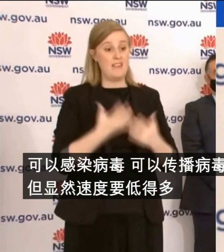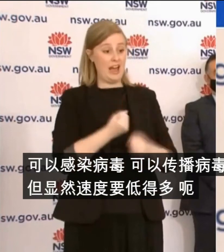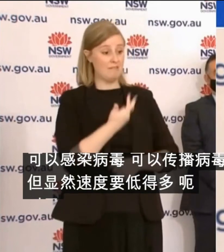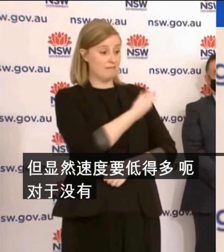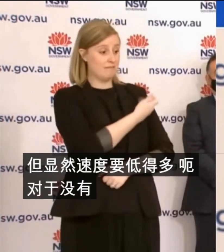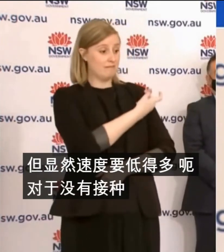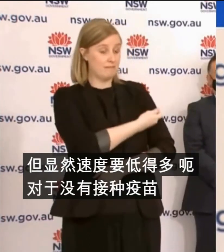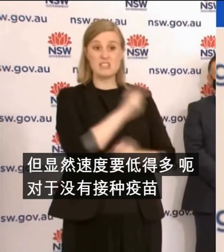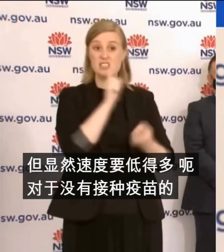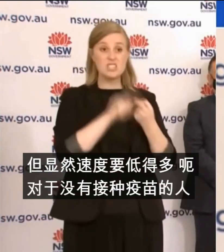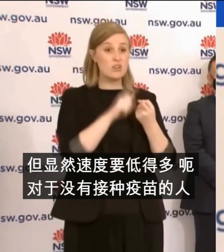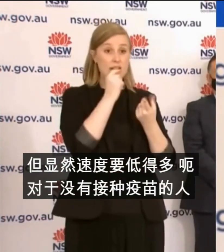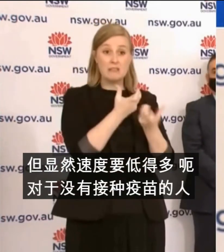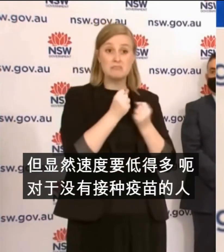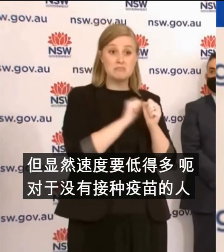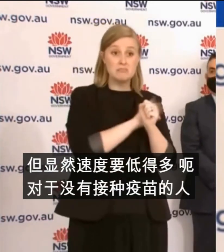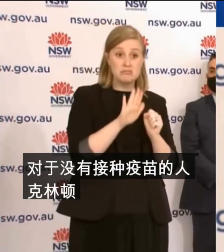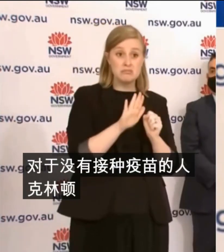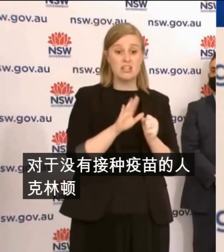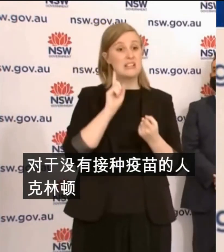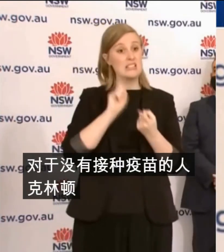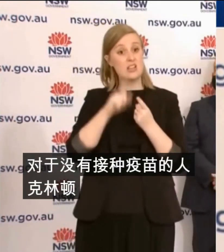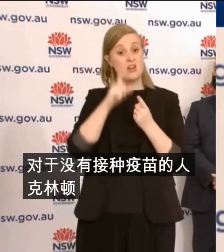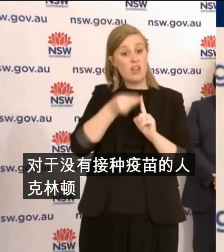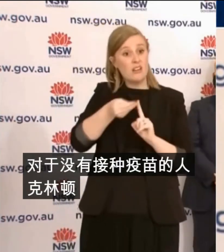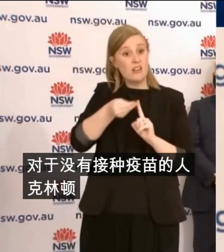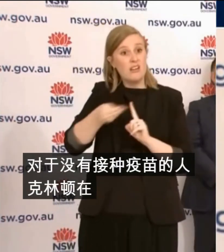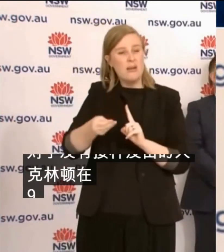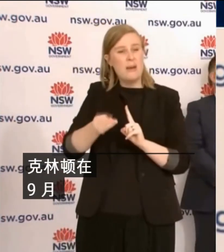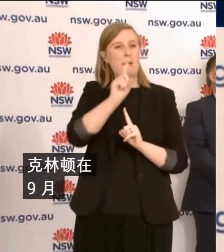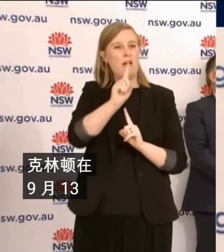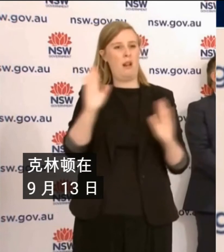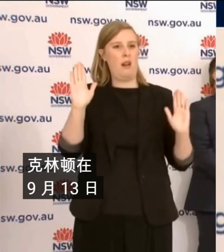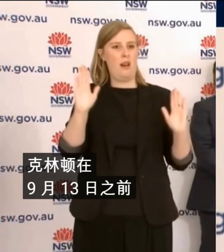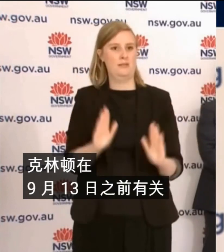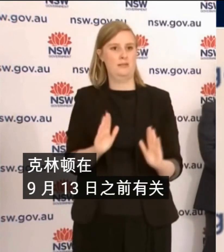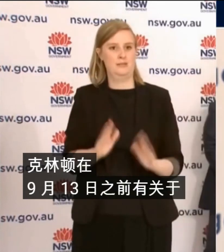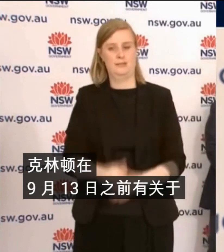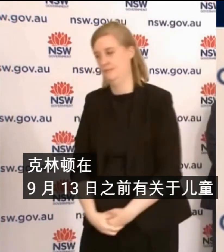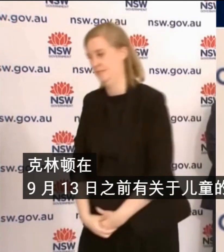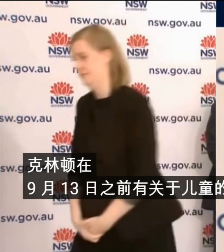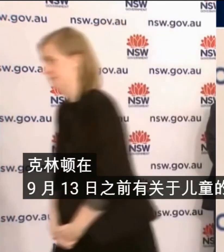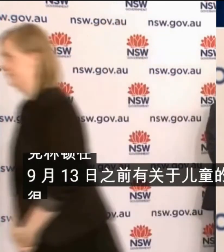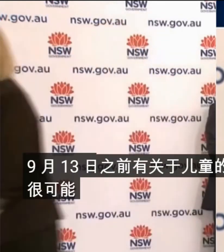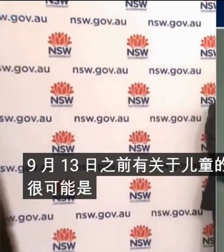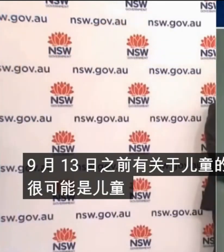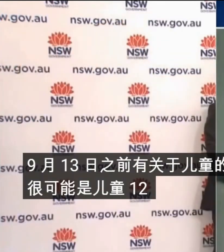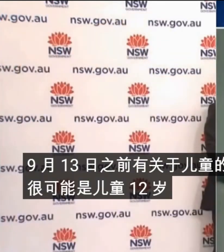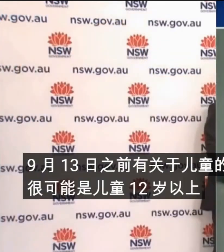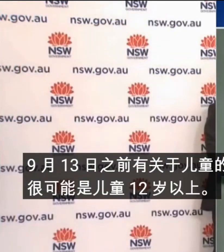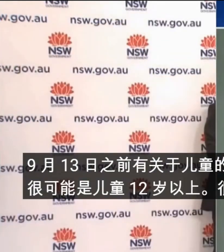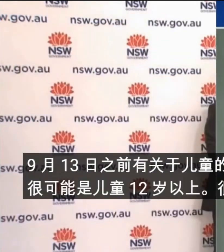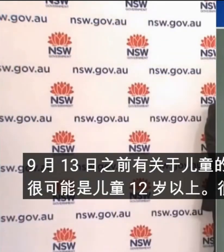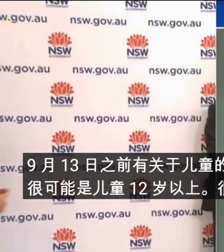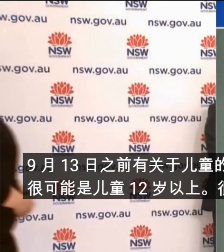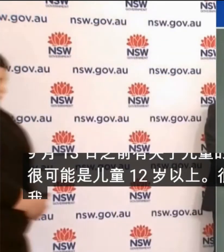rate to people who don't have the vaccine. Clinton up the back has an asked question. In regards to children, by September 13, it's likely that children